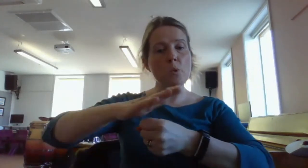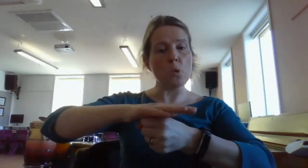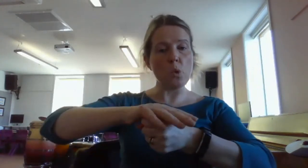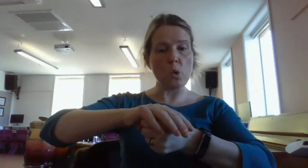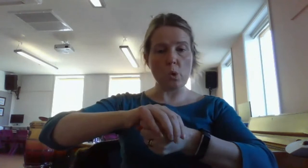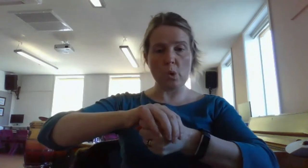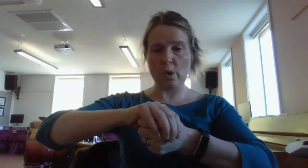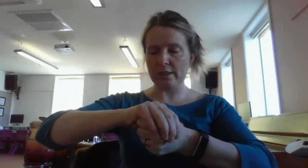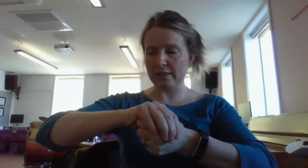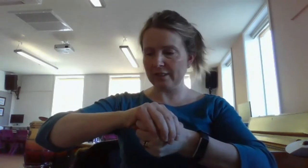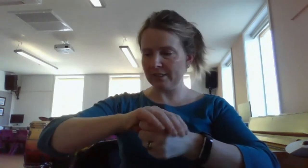more.